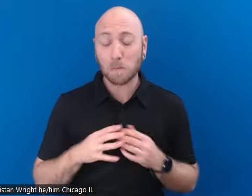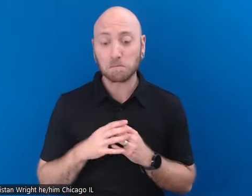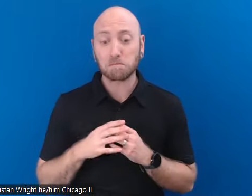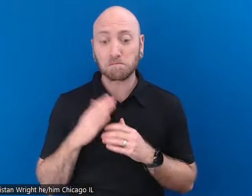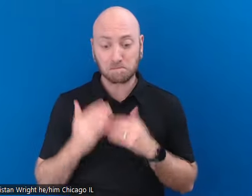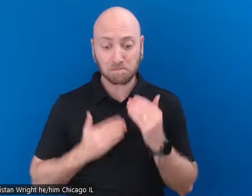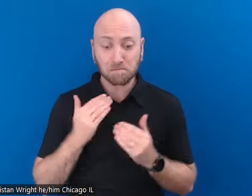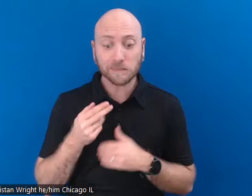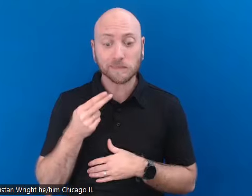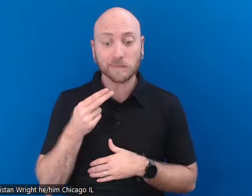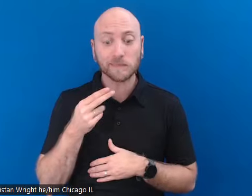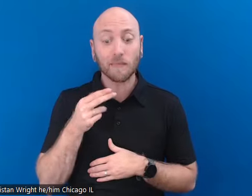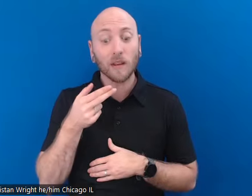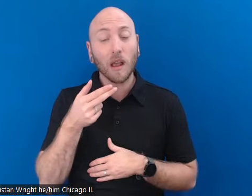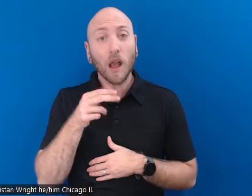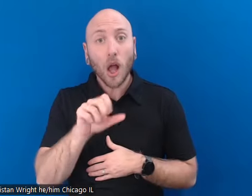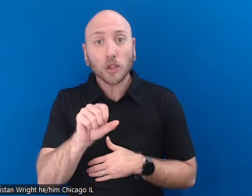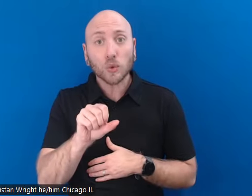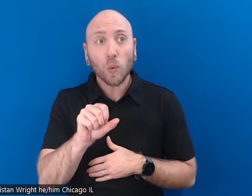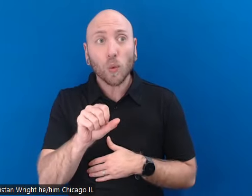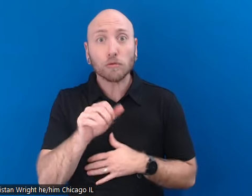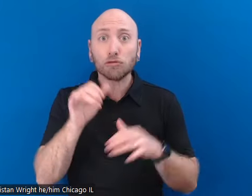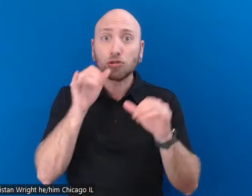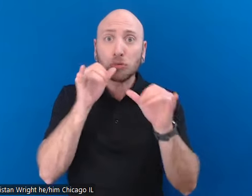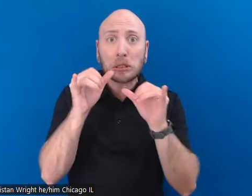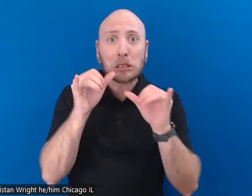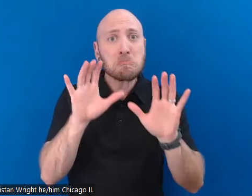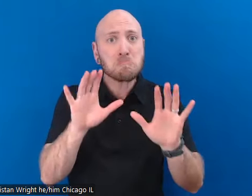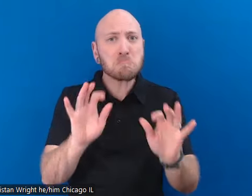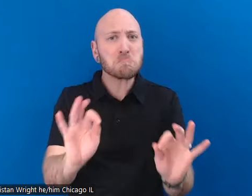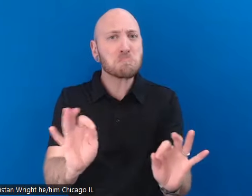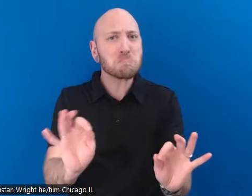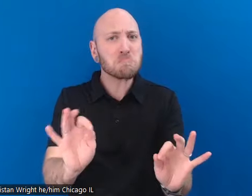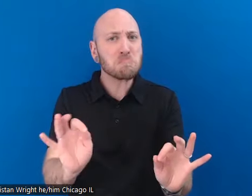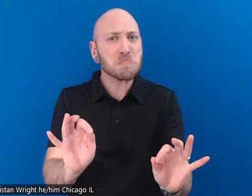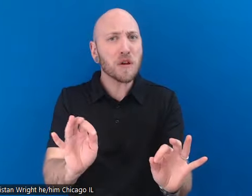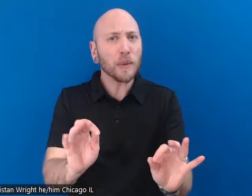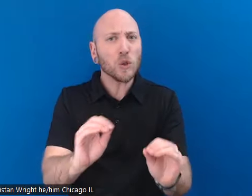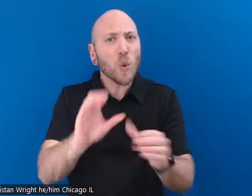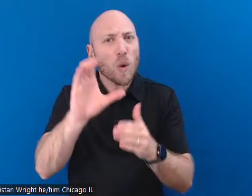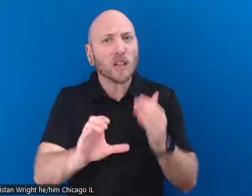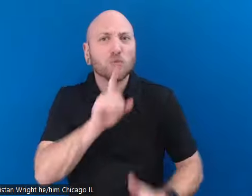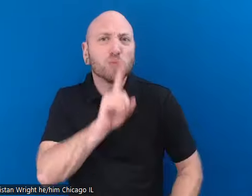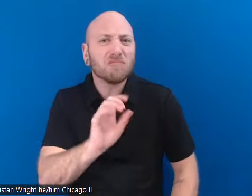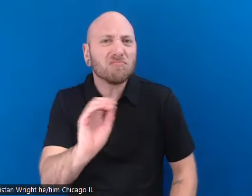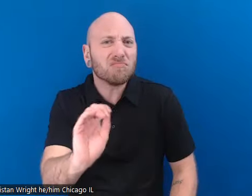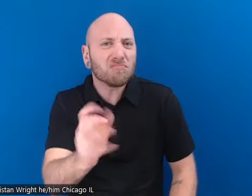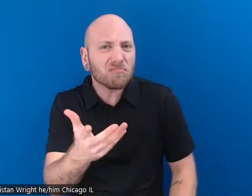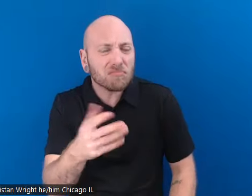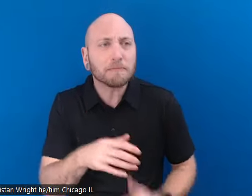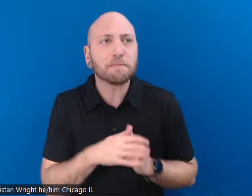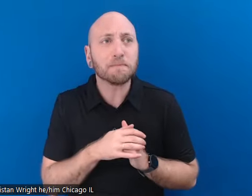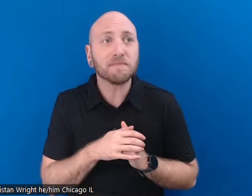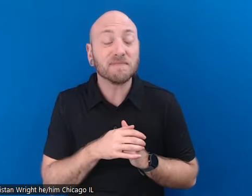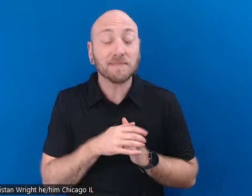years, I honestly didn't have many consequences for my drinking, which really set me up for failure down the line. Just had a lot